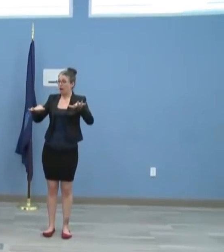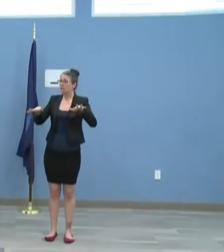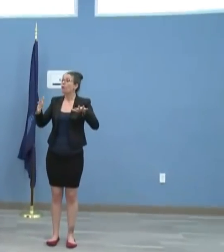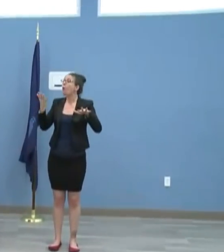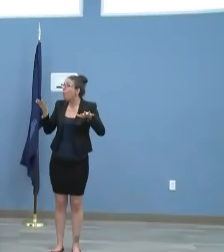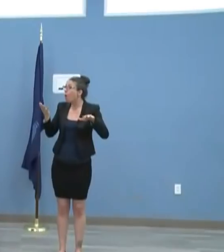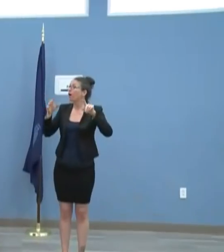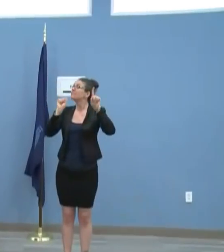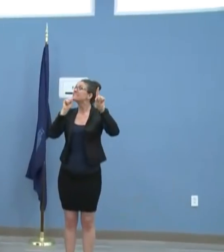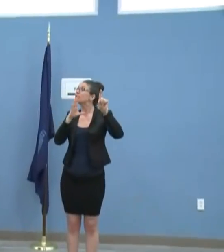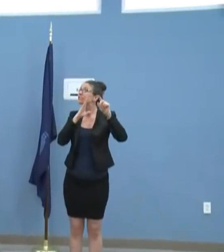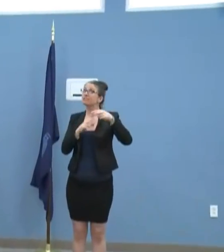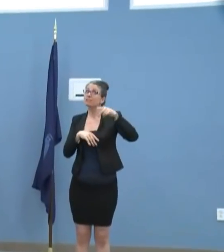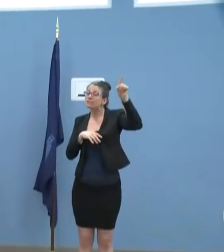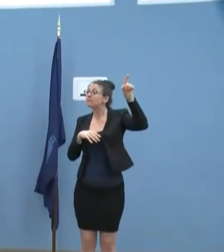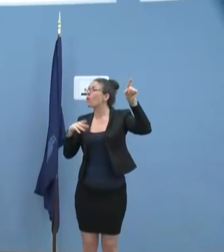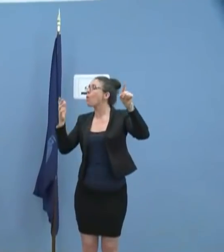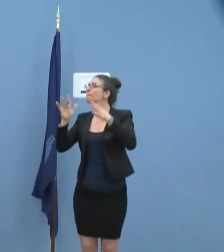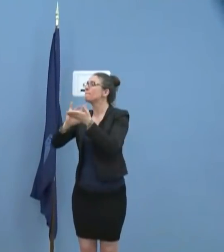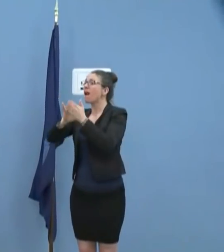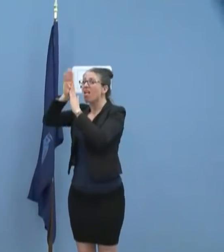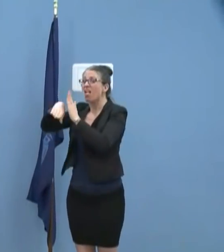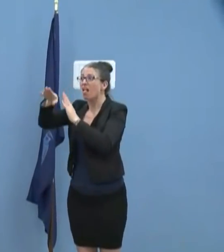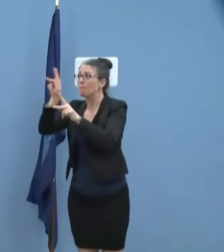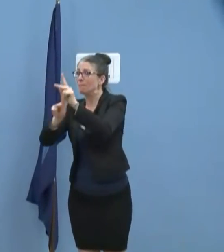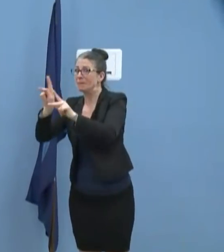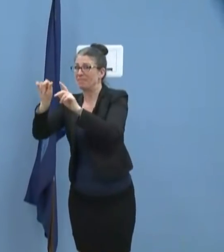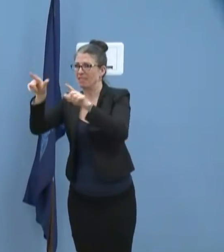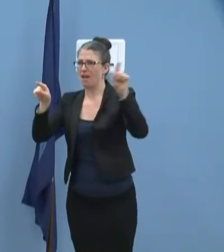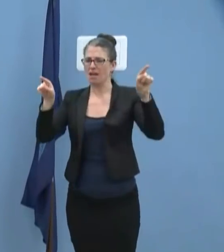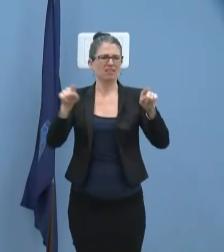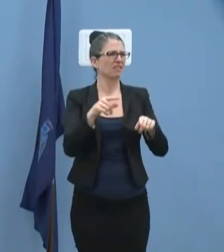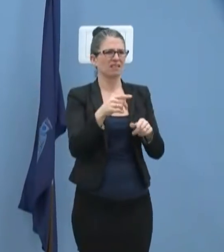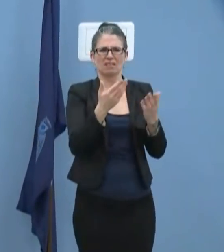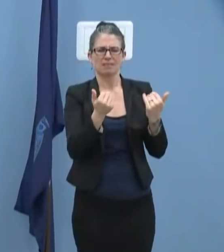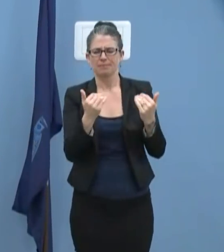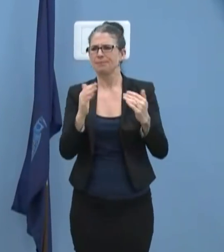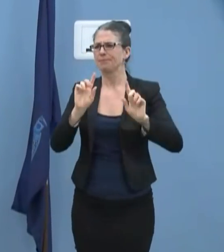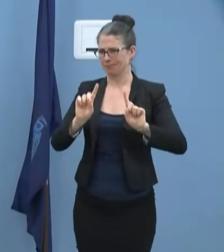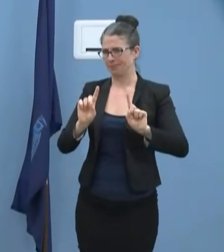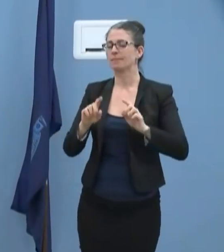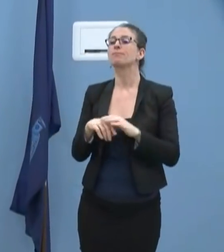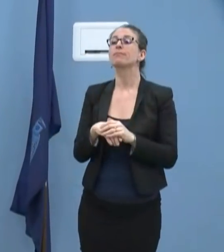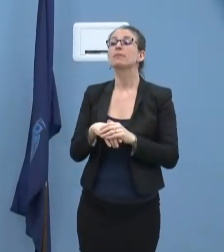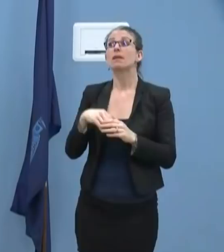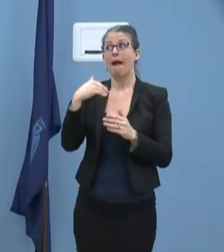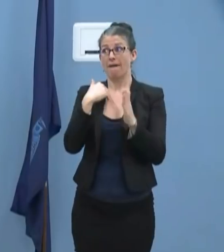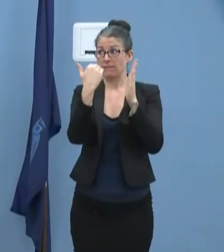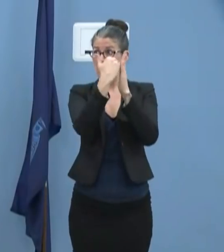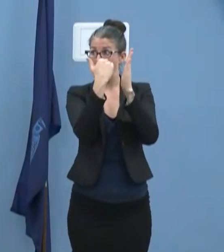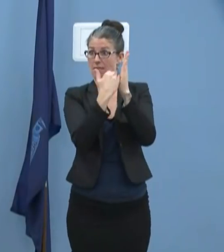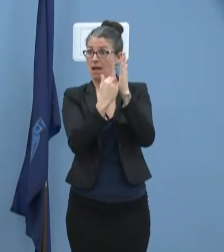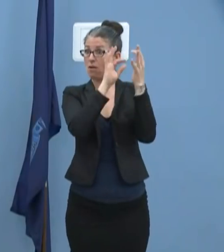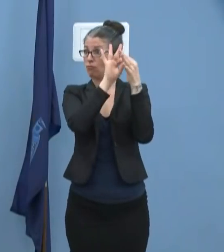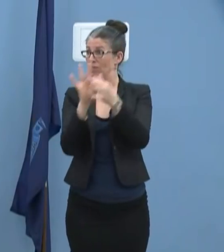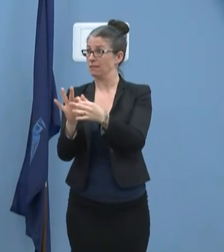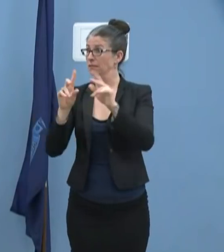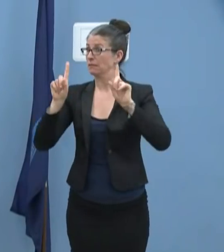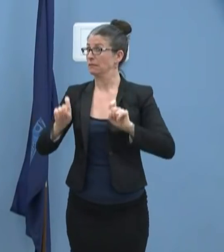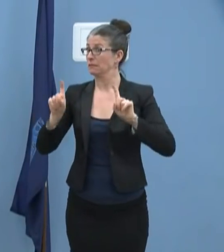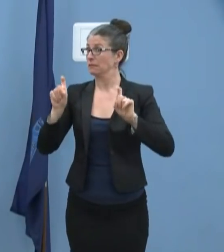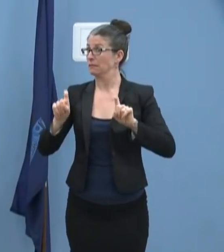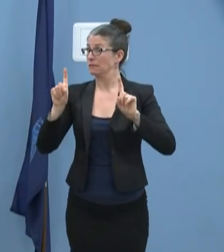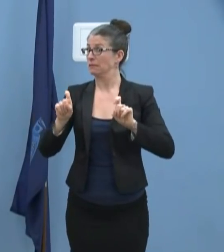The question is, has guidance around testing changed? Nationwide, as well as in other